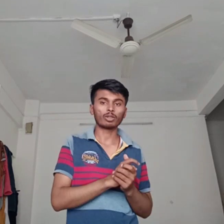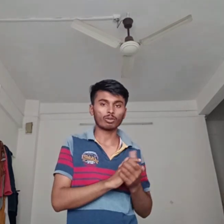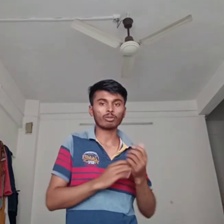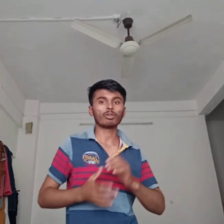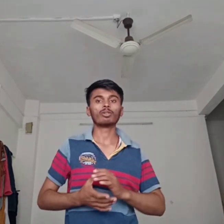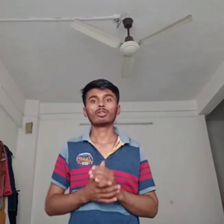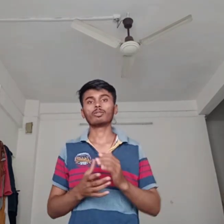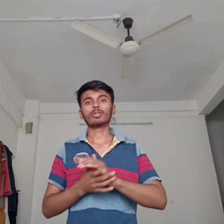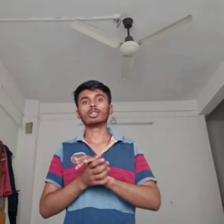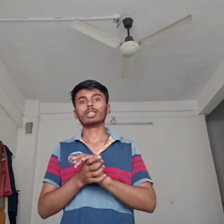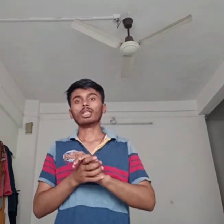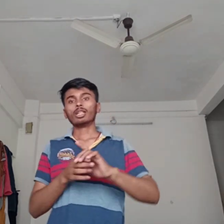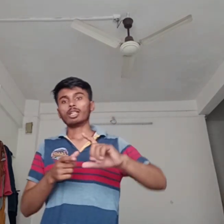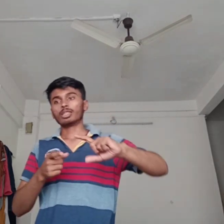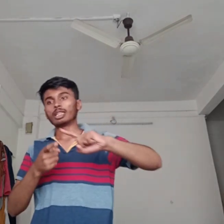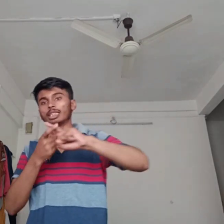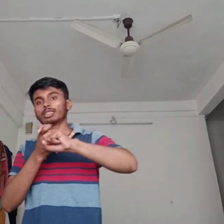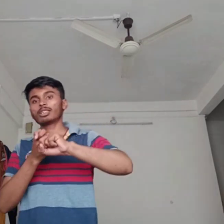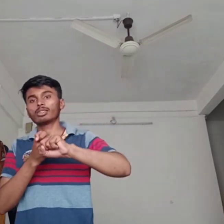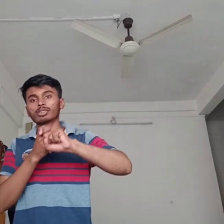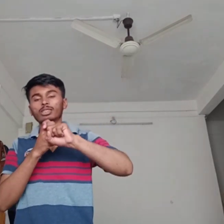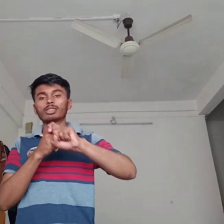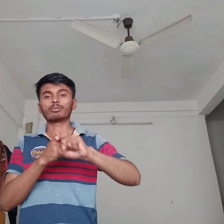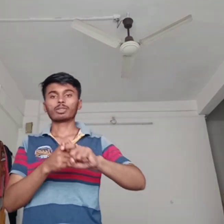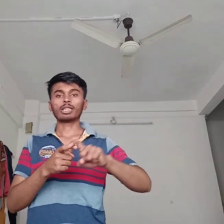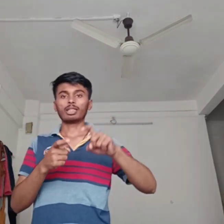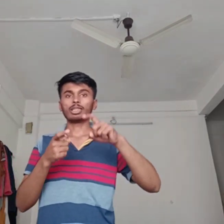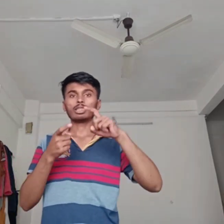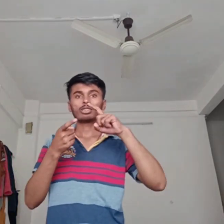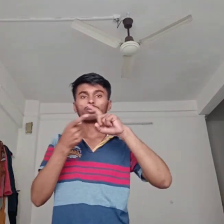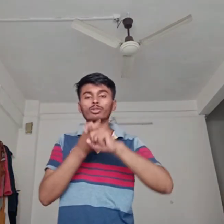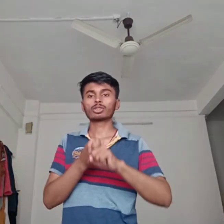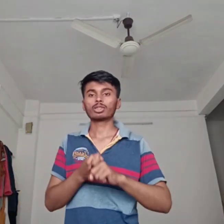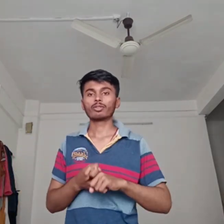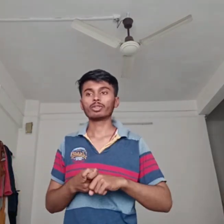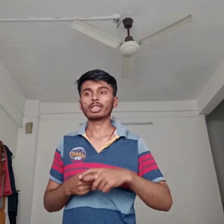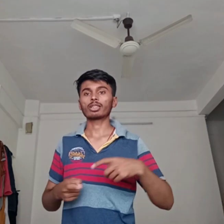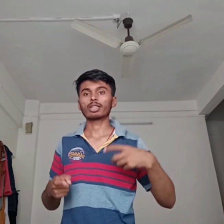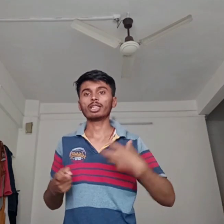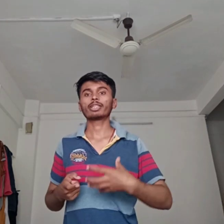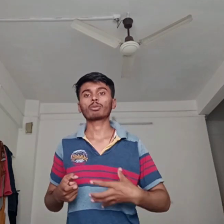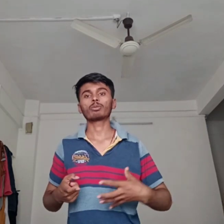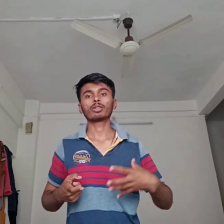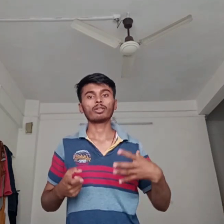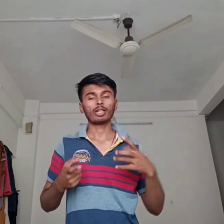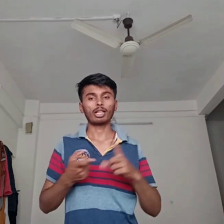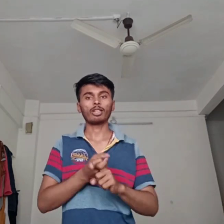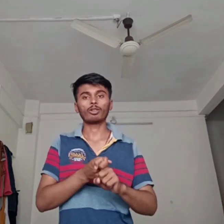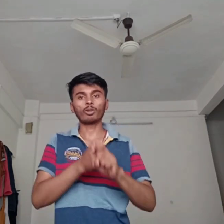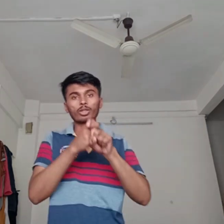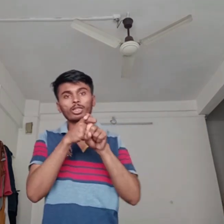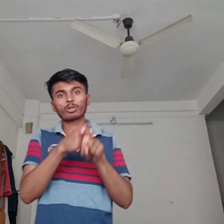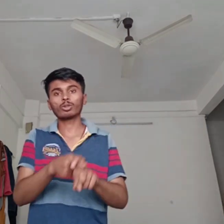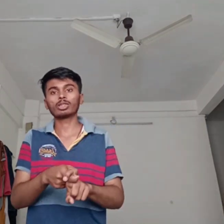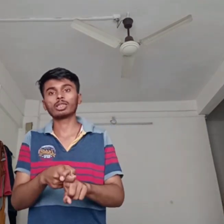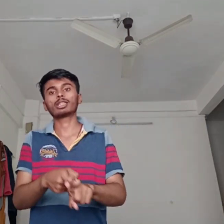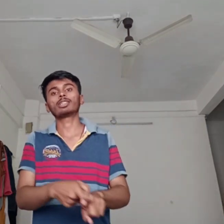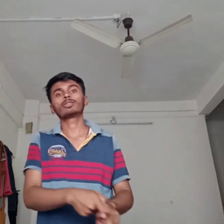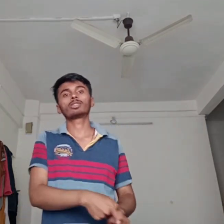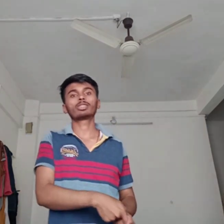of the body. Digested system, the digestive foods which are collected from the. I have already told in digestive system